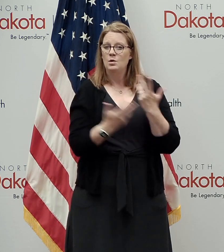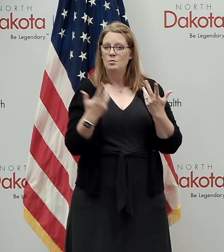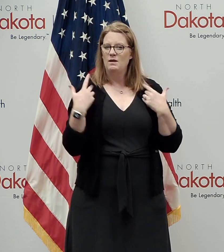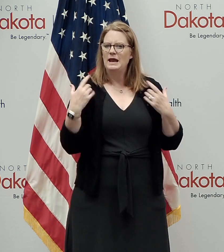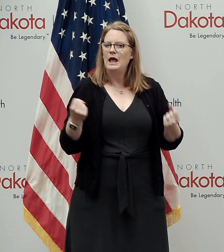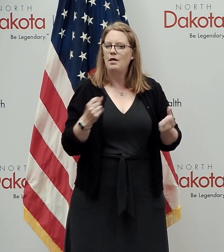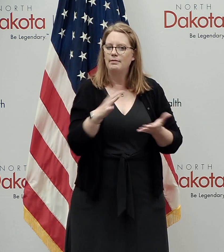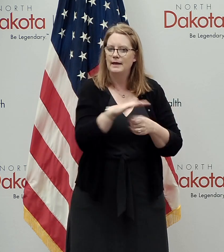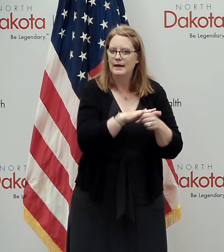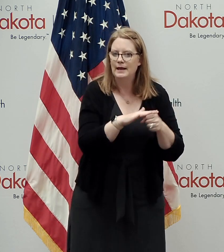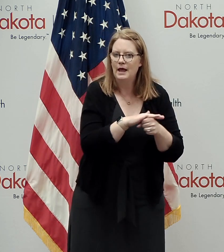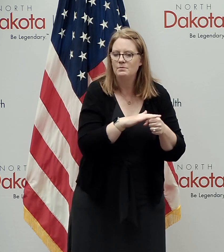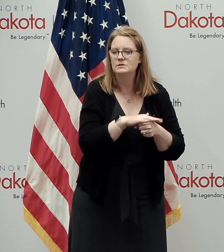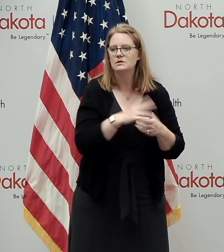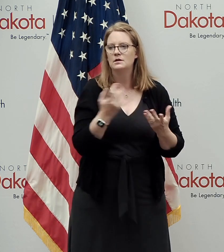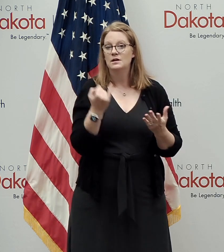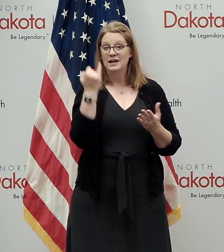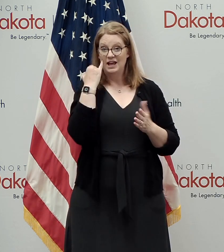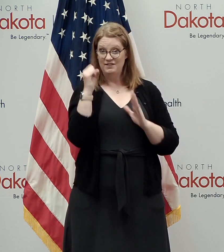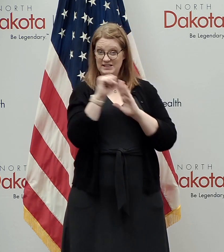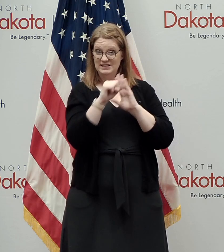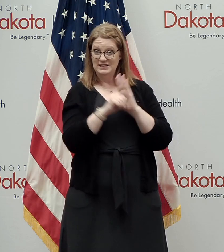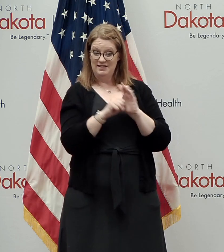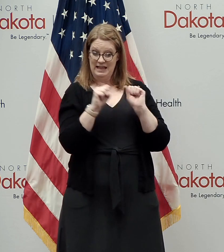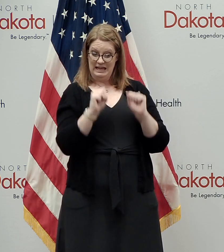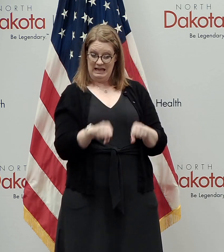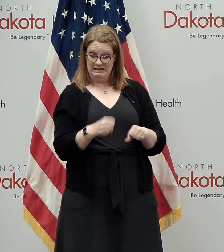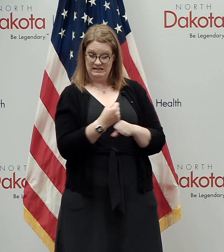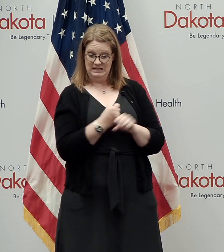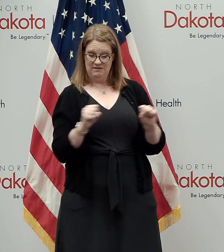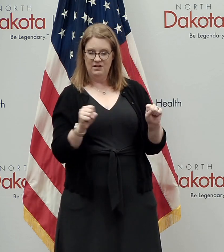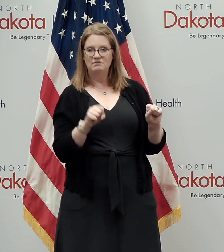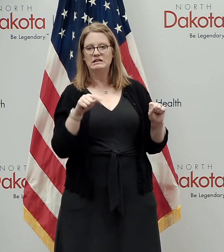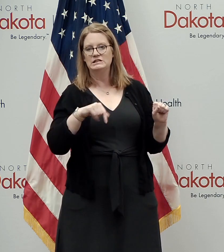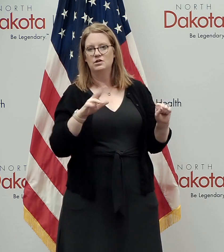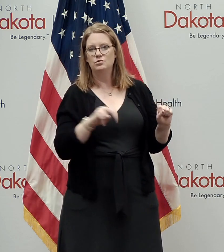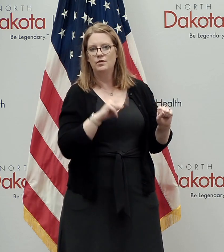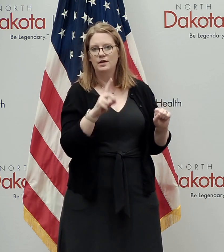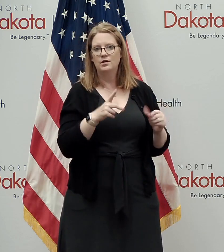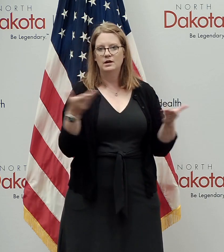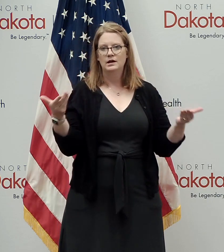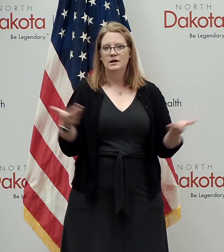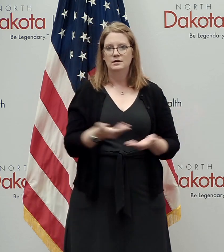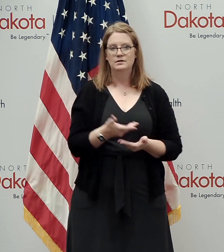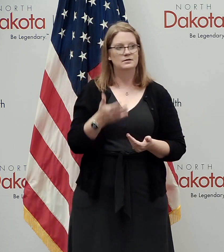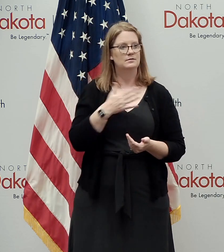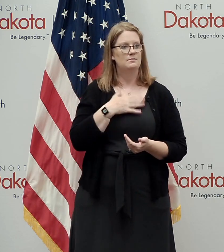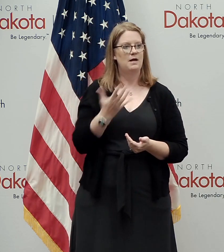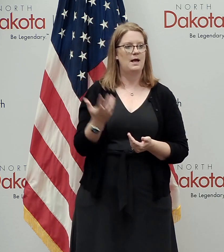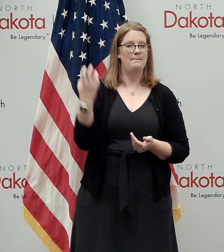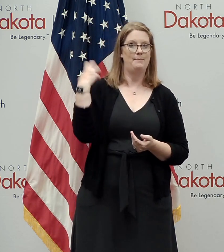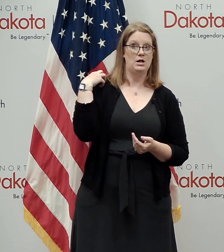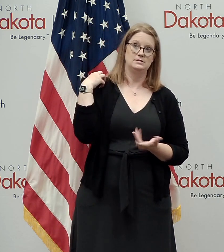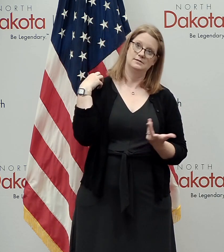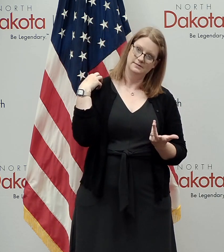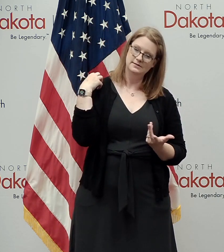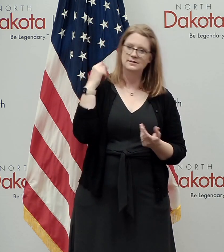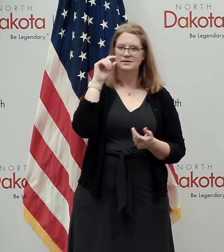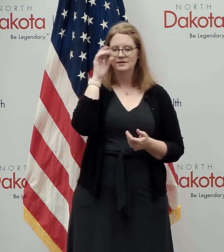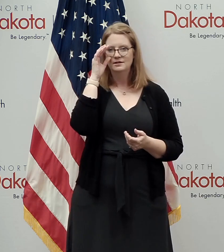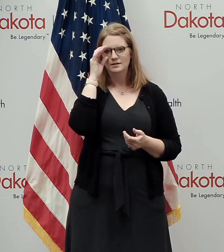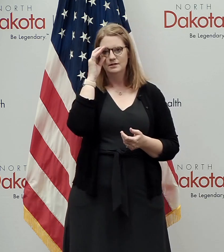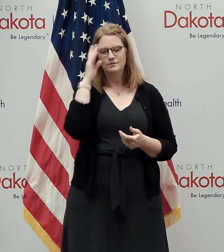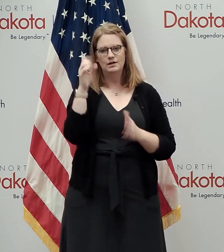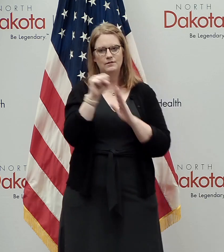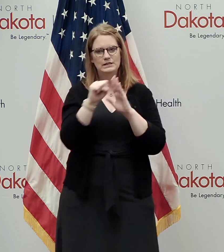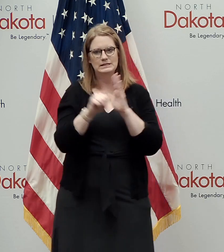if there's a state that can safely do this, I think it's North Dakota. And so I would like to introduce briefly one of my bosses. So those who understand, we have